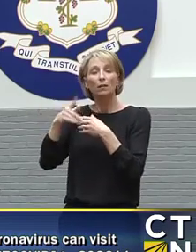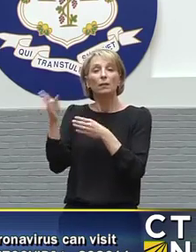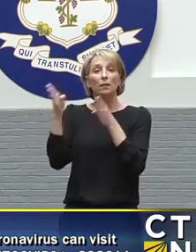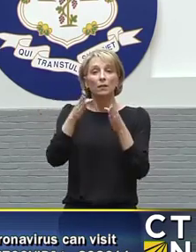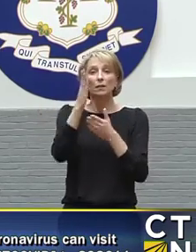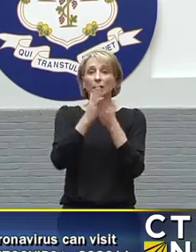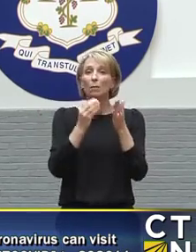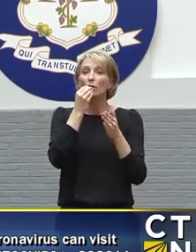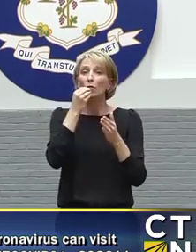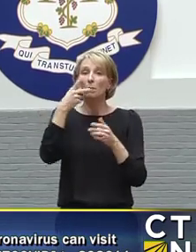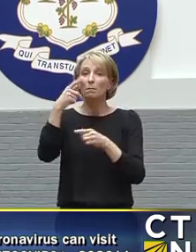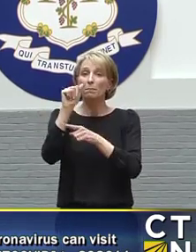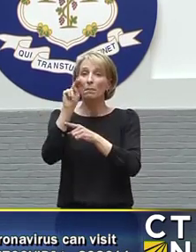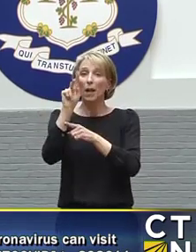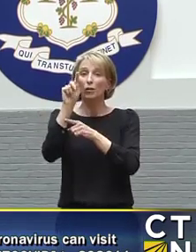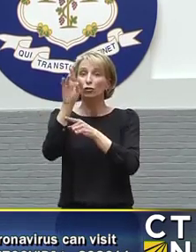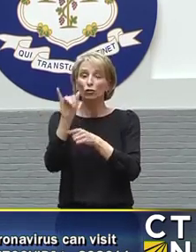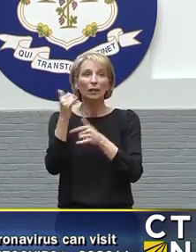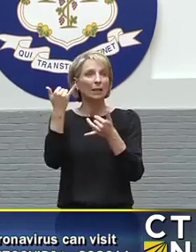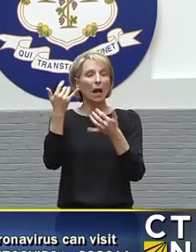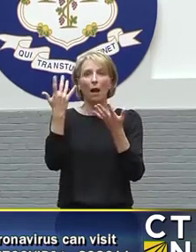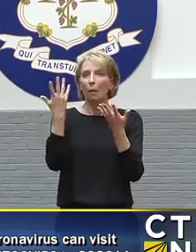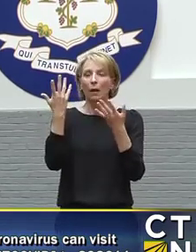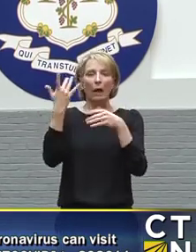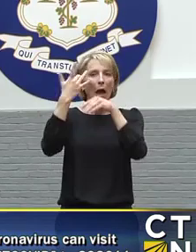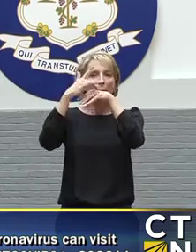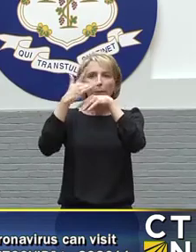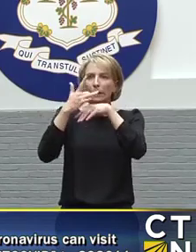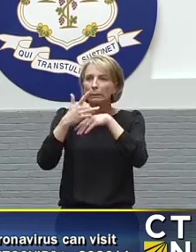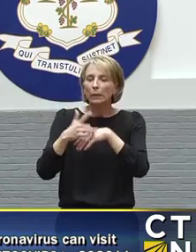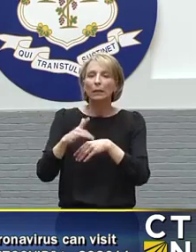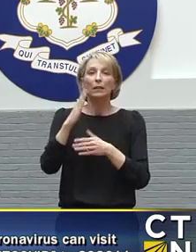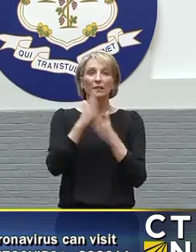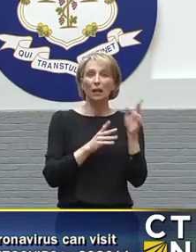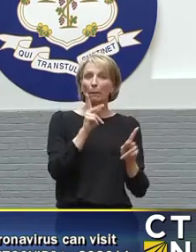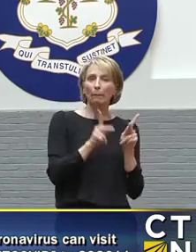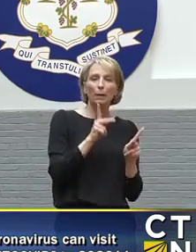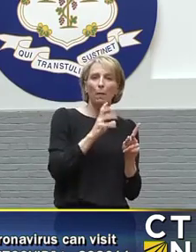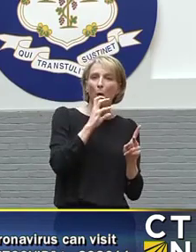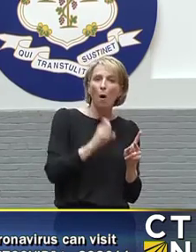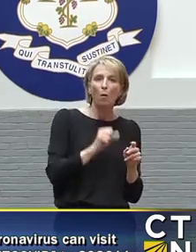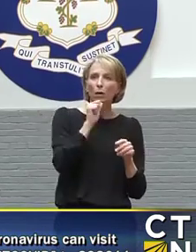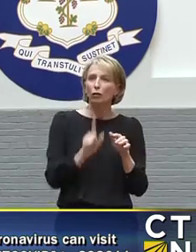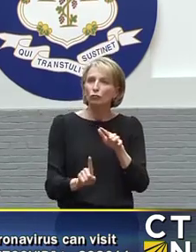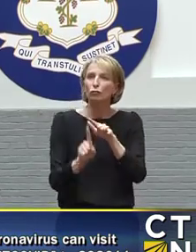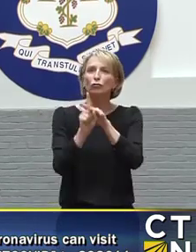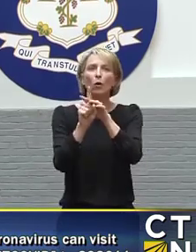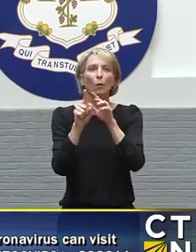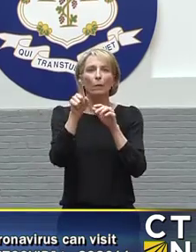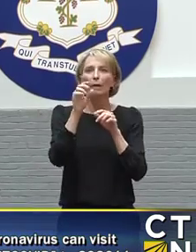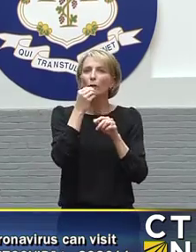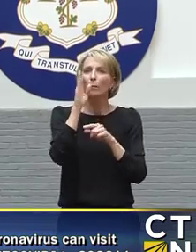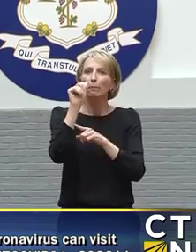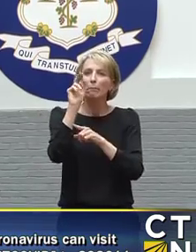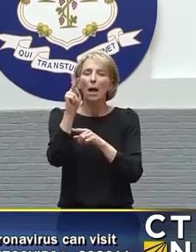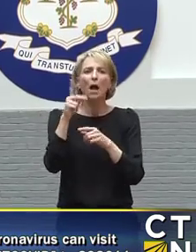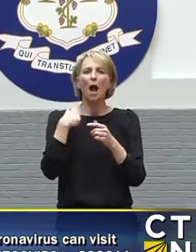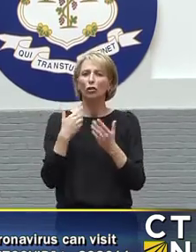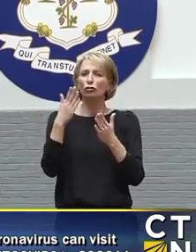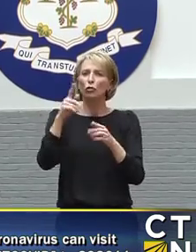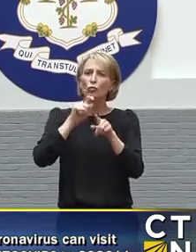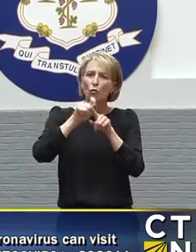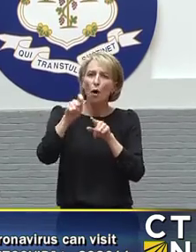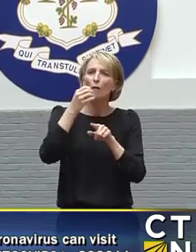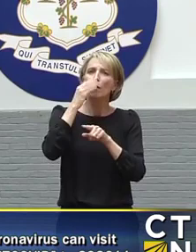volunteers they've historically counted on are concerned, or maybe they're elderly and they're not showing up. So call your food pantry and see if you can volunteer at a